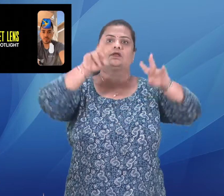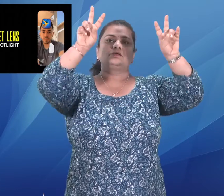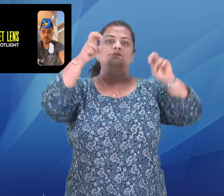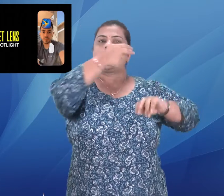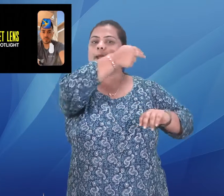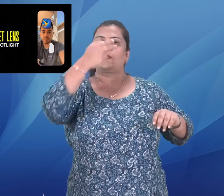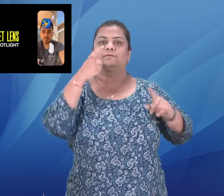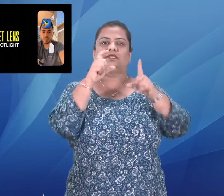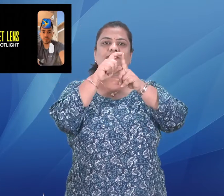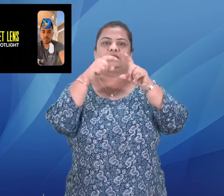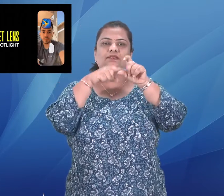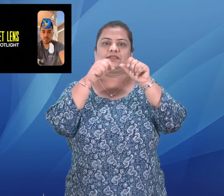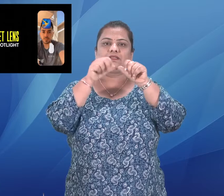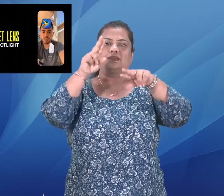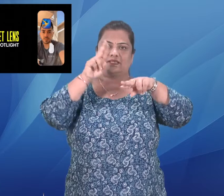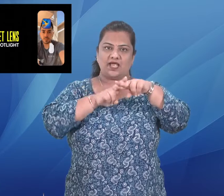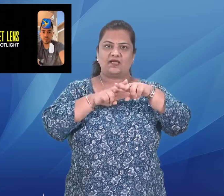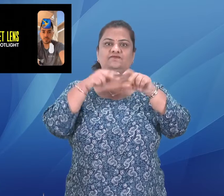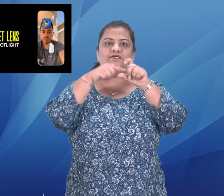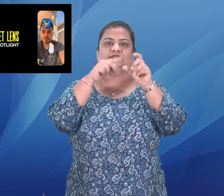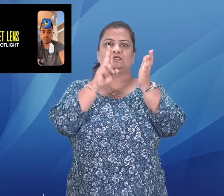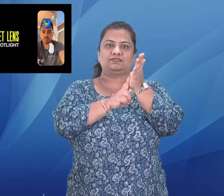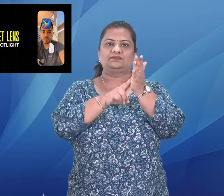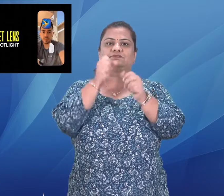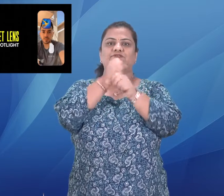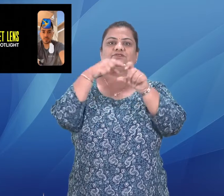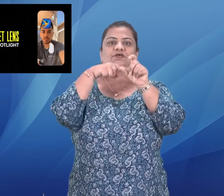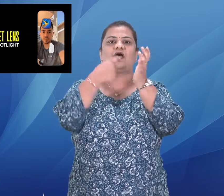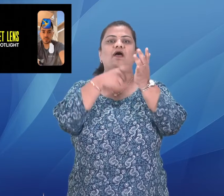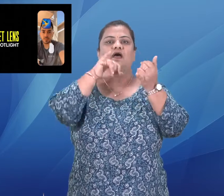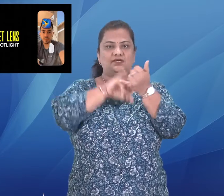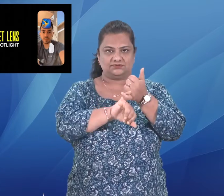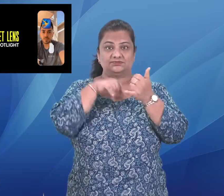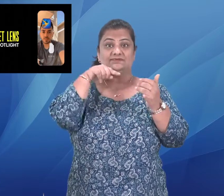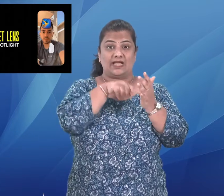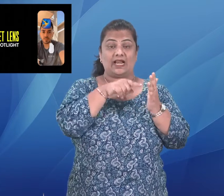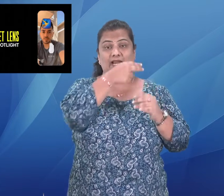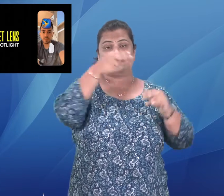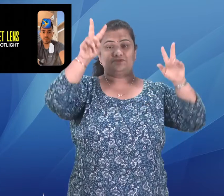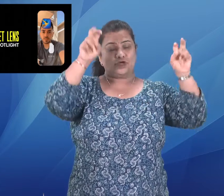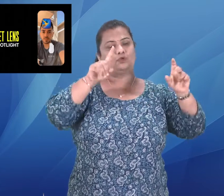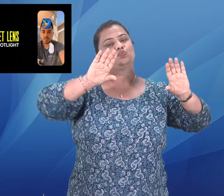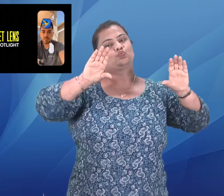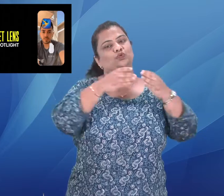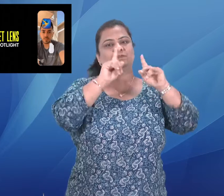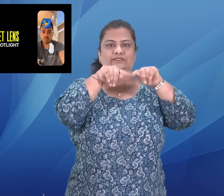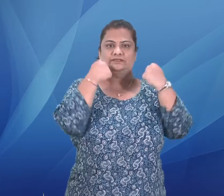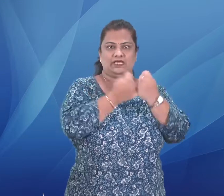feature called ASL Alphabet that aims to bridge the divide between the deaf and hearing worlds by helping people learn American